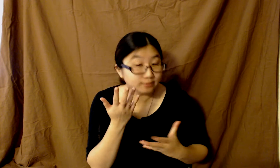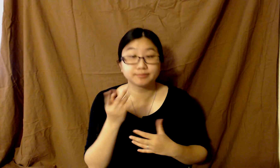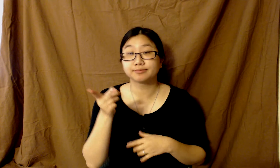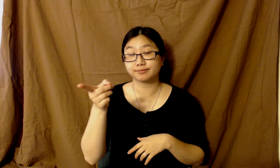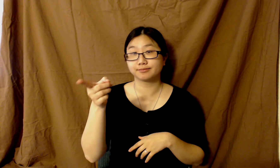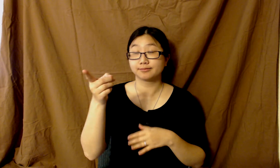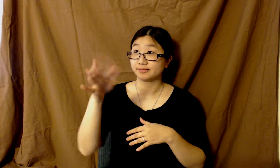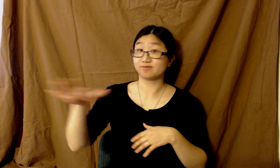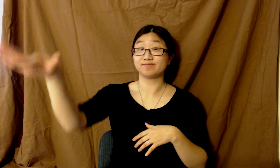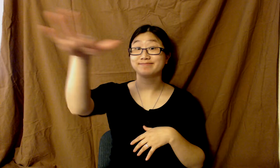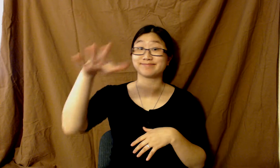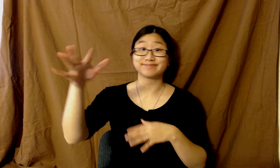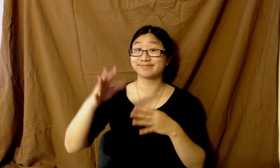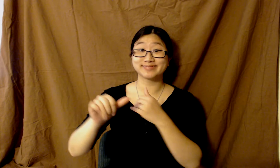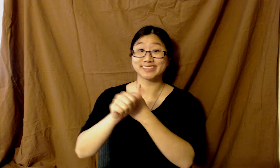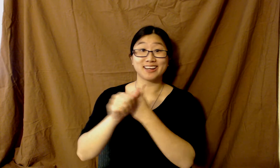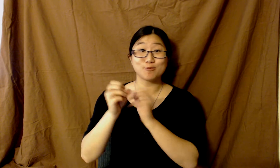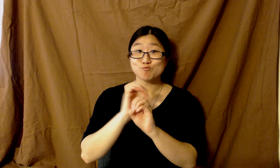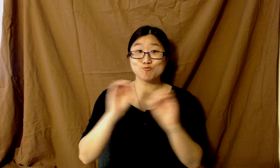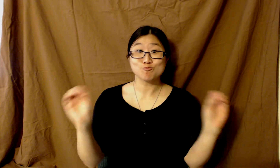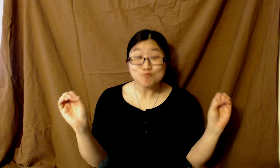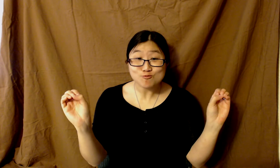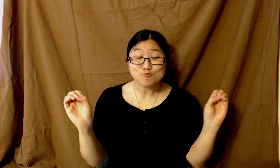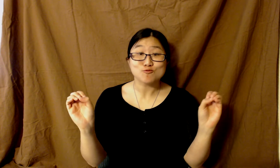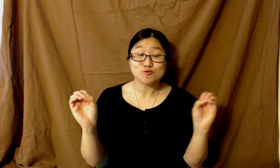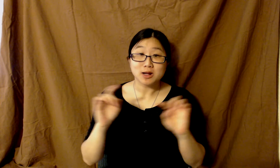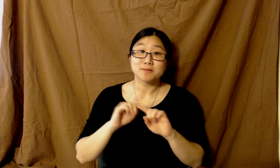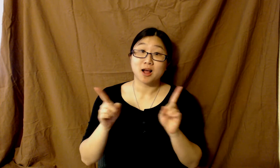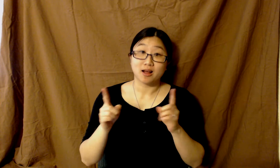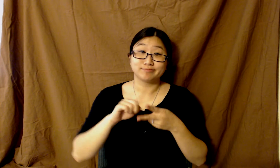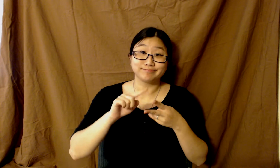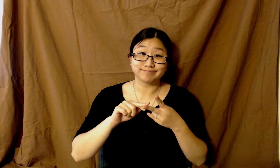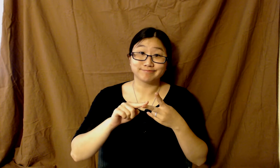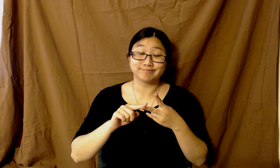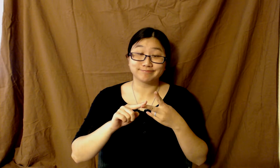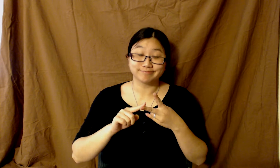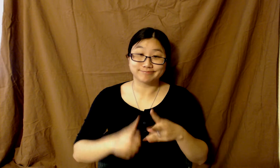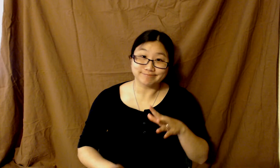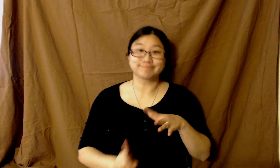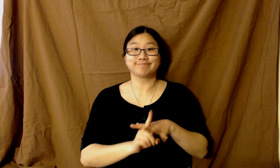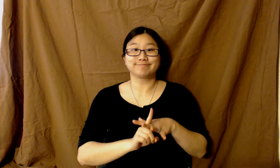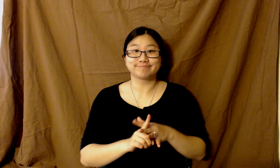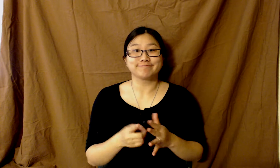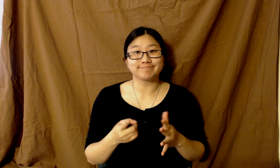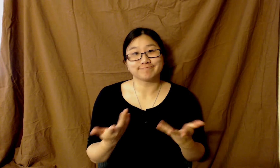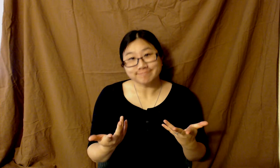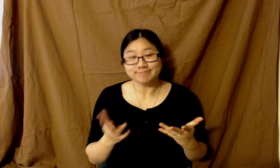also are often manifestations of a really healthy animal thing, which is keeping yourself clean and groomed. This tips into the